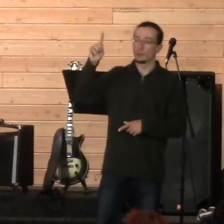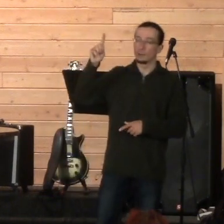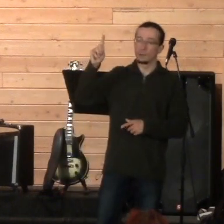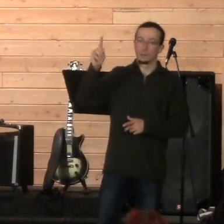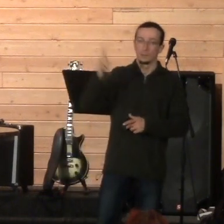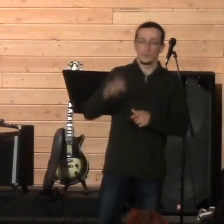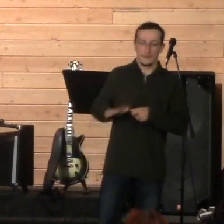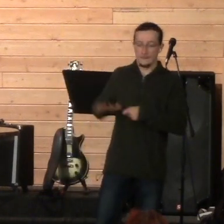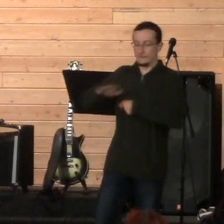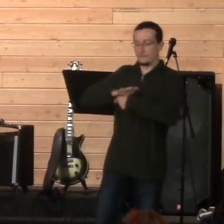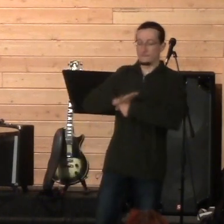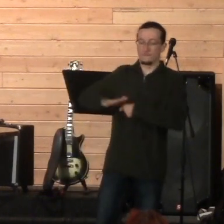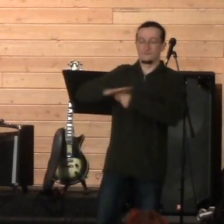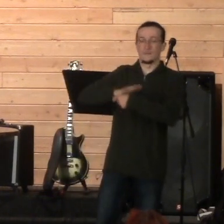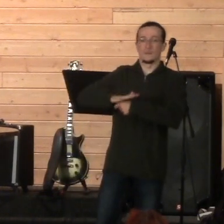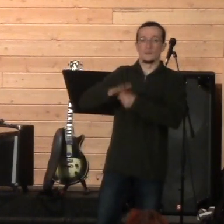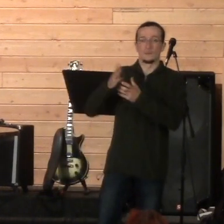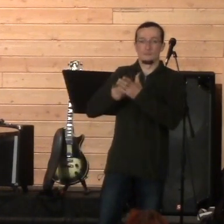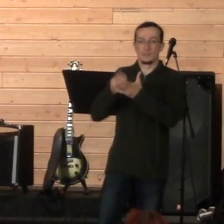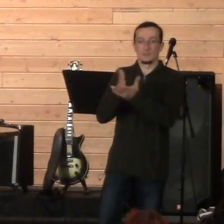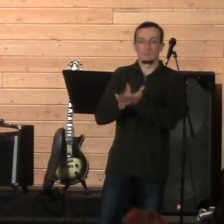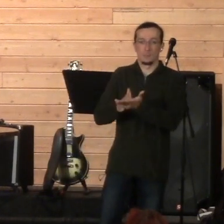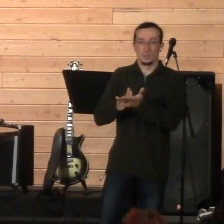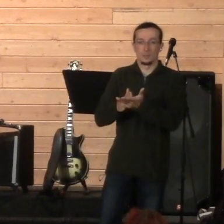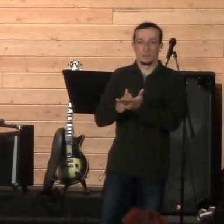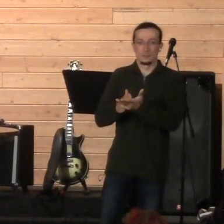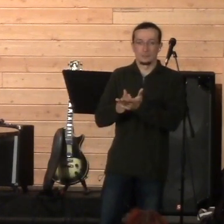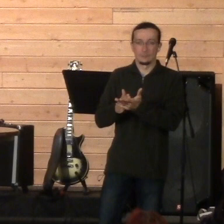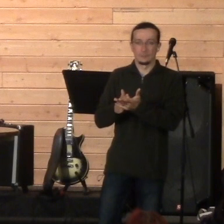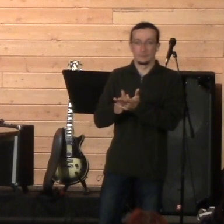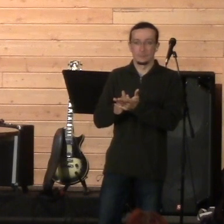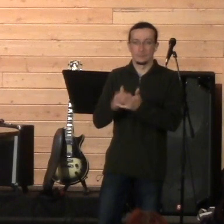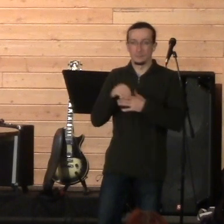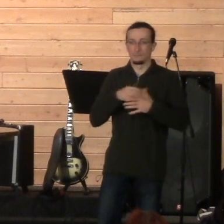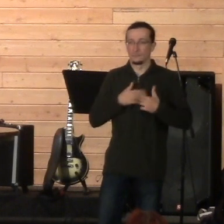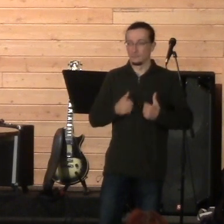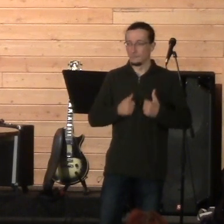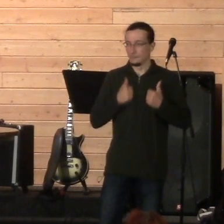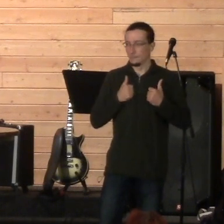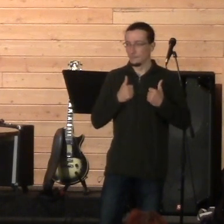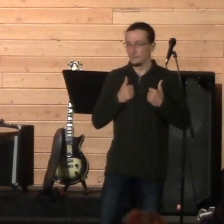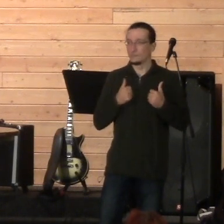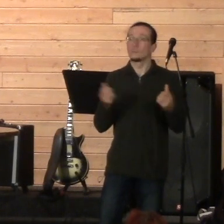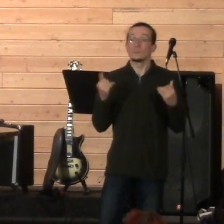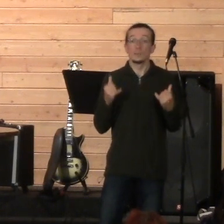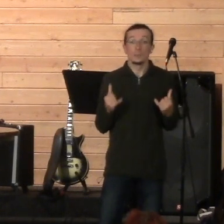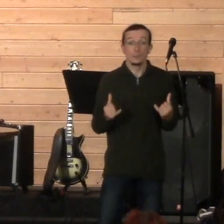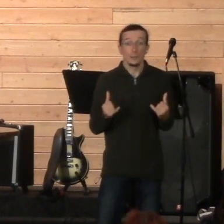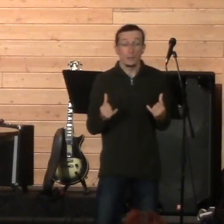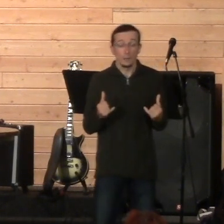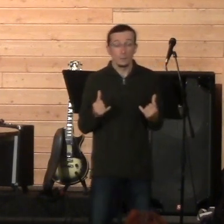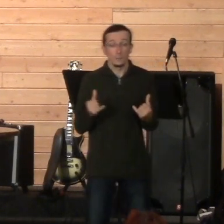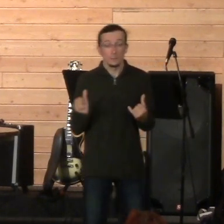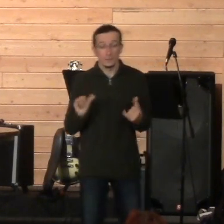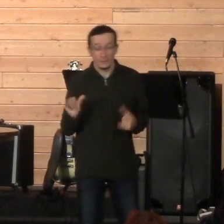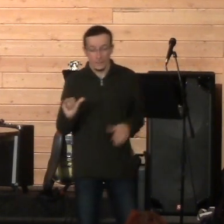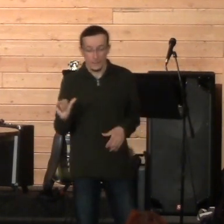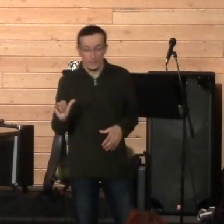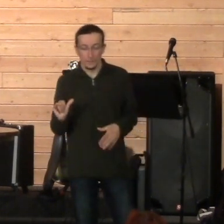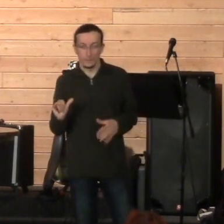in the missing colors of my life. And now it's like